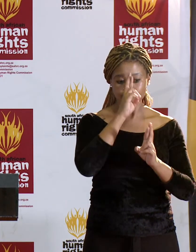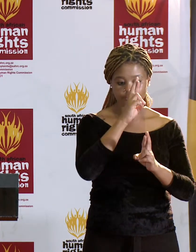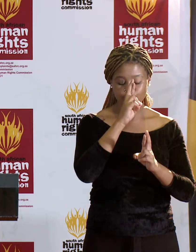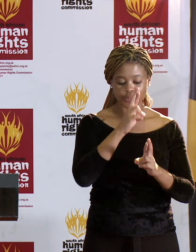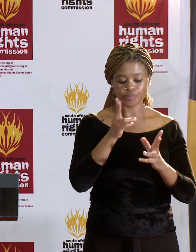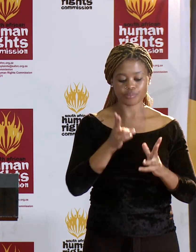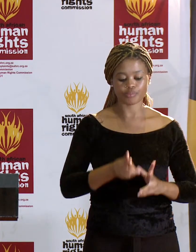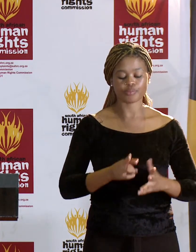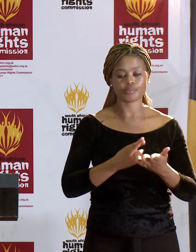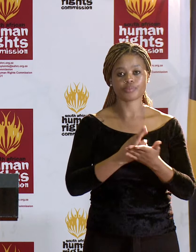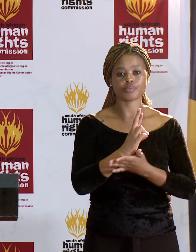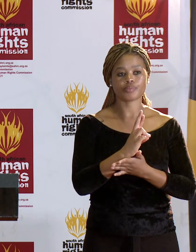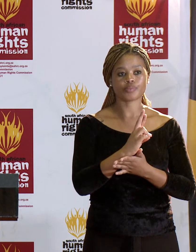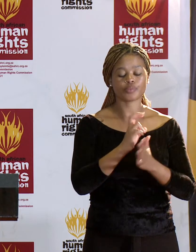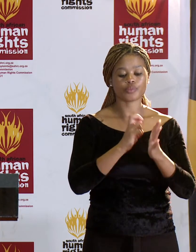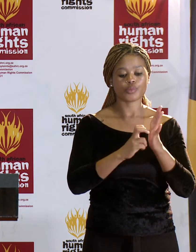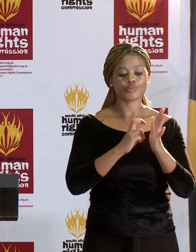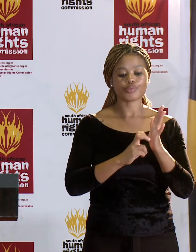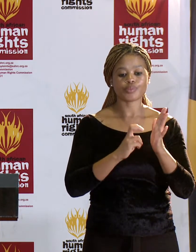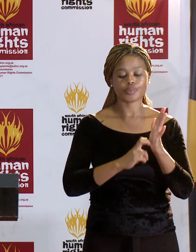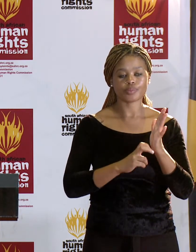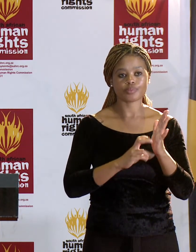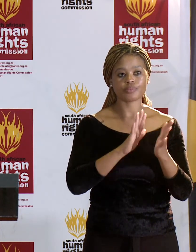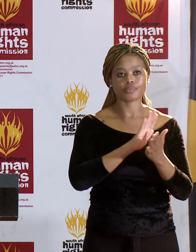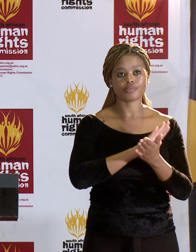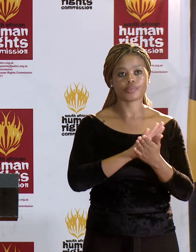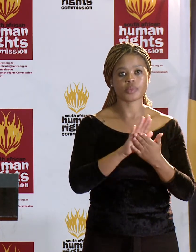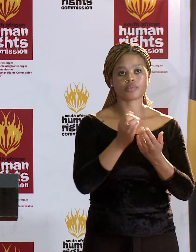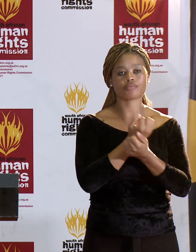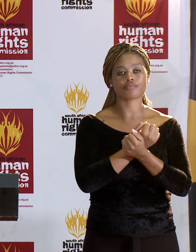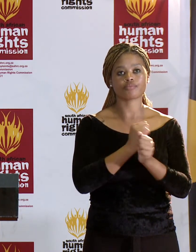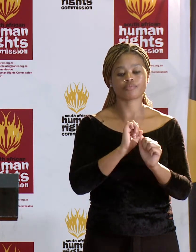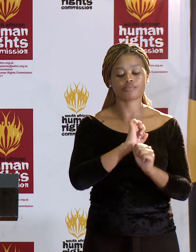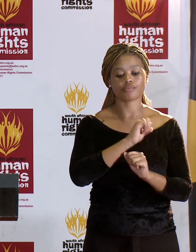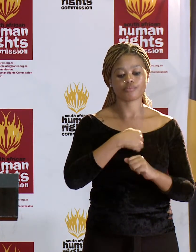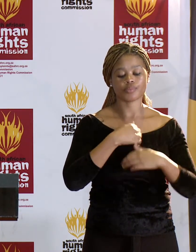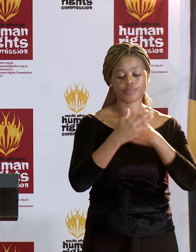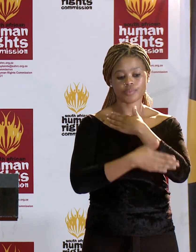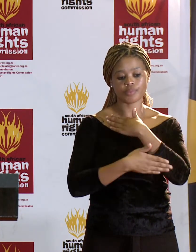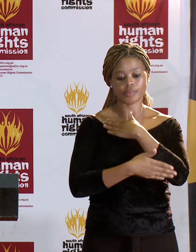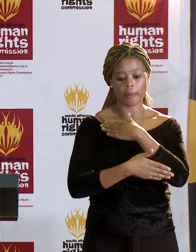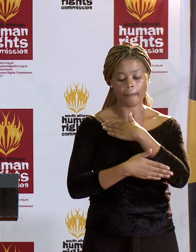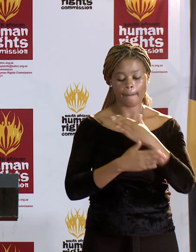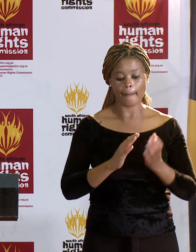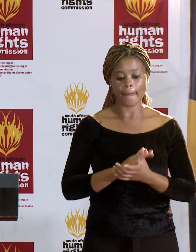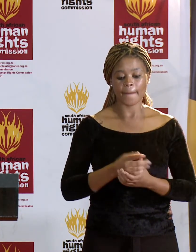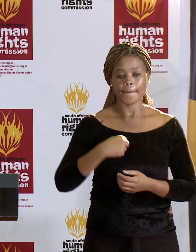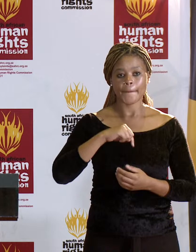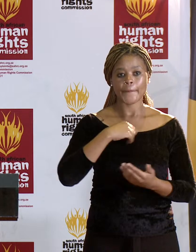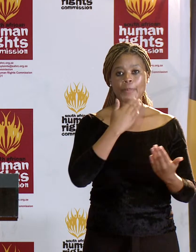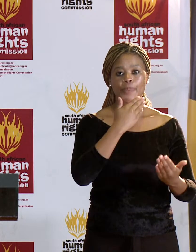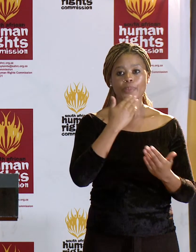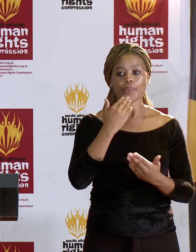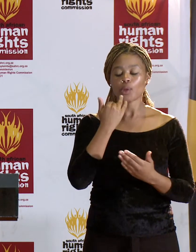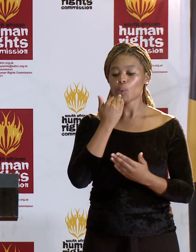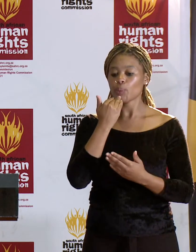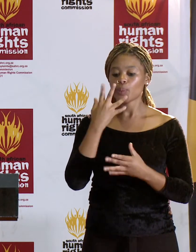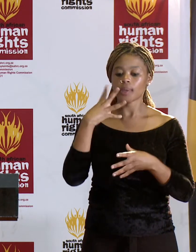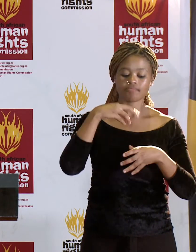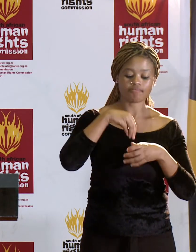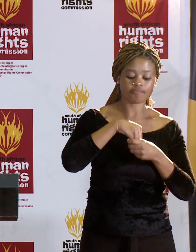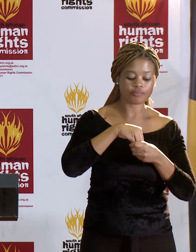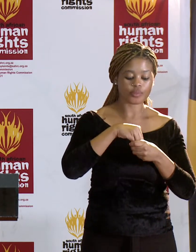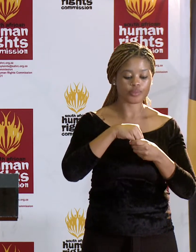human rights, the rule of law, and the advancement of democracy in our country. We thank all those who participated